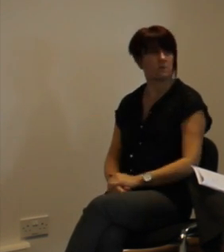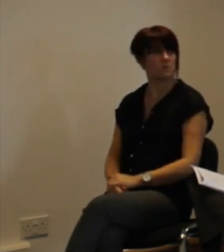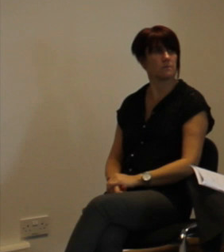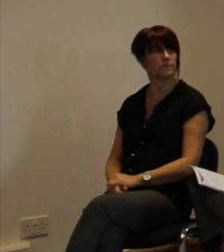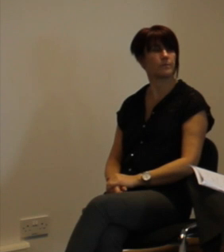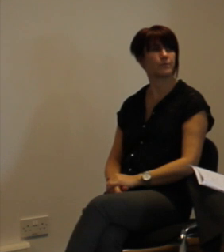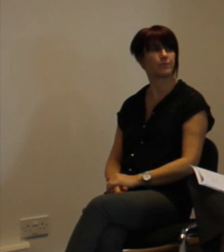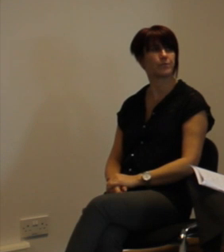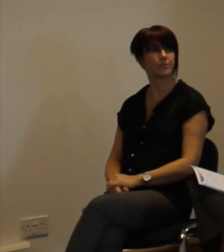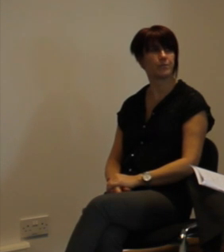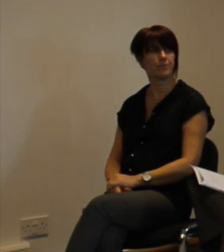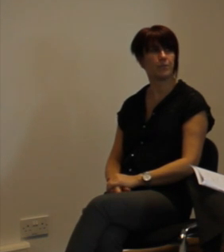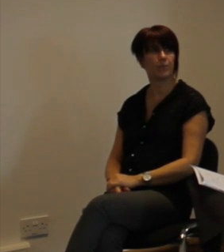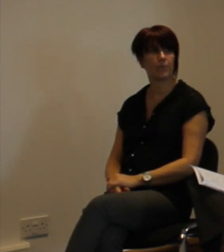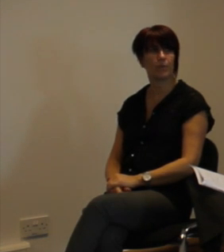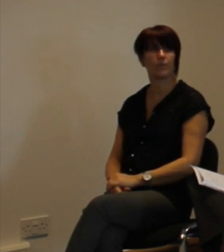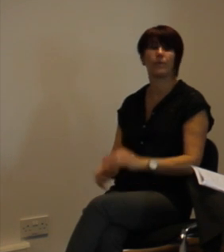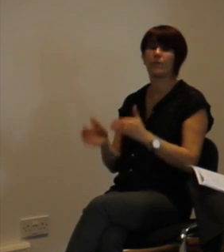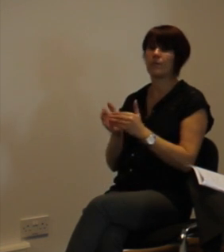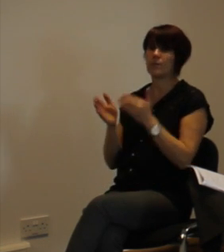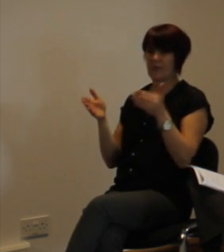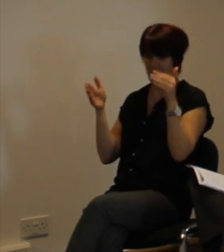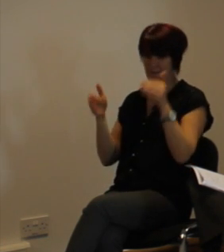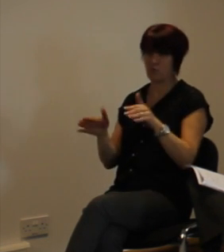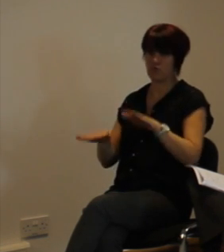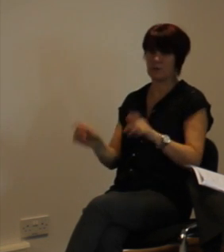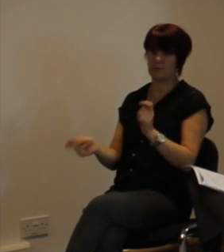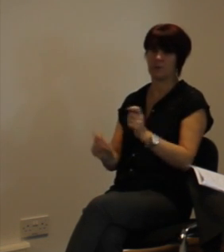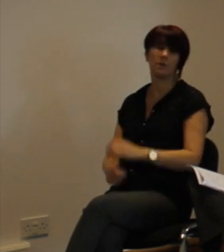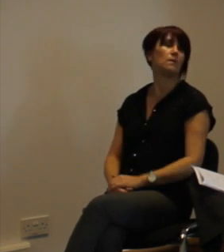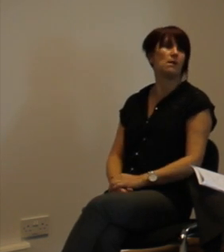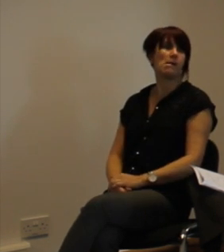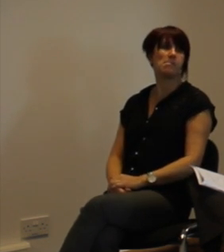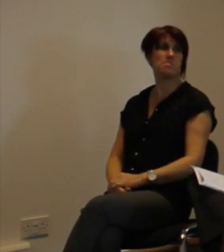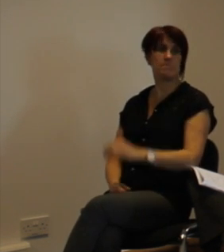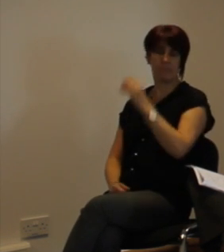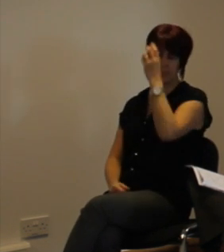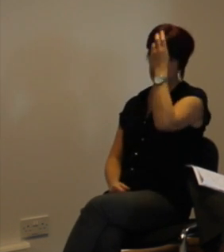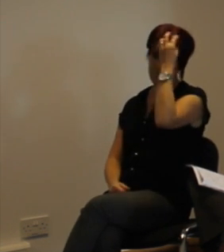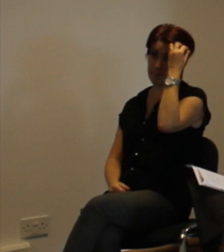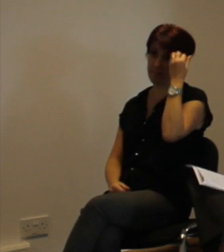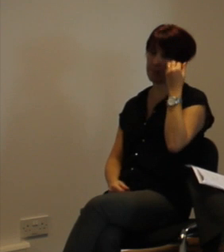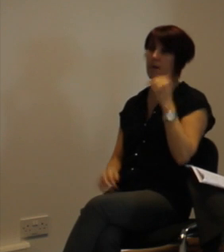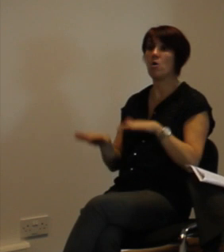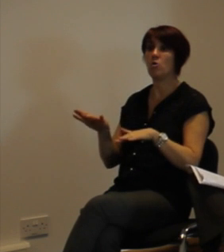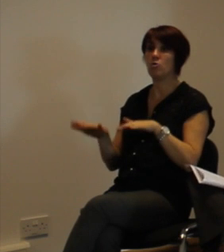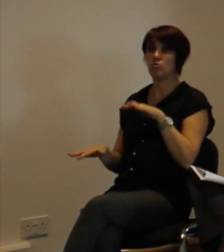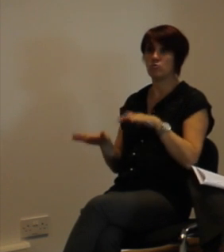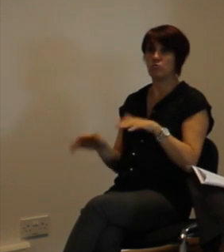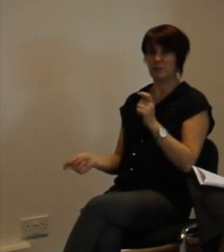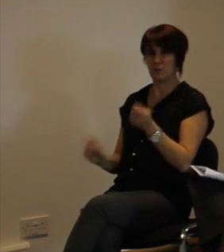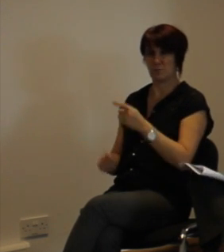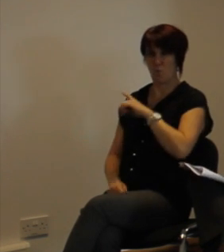So today it's reasonable adjustments we're dealing with. Okay, so why apply reasonable adjustments?